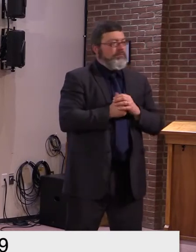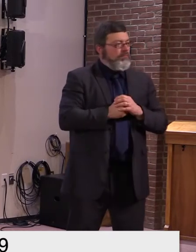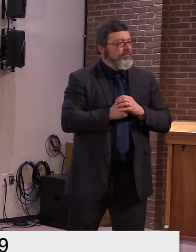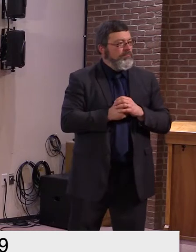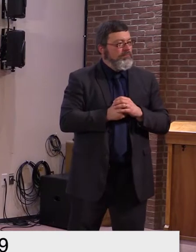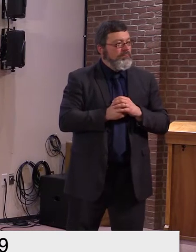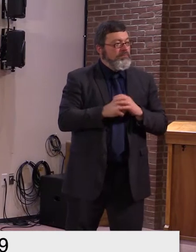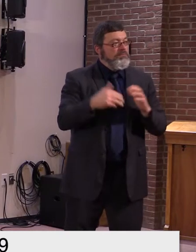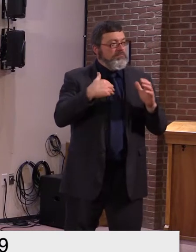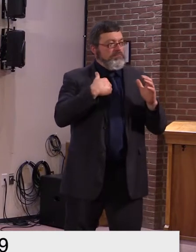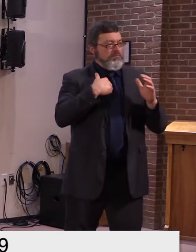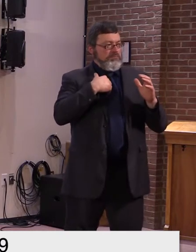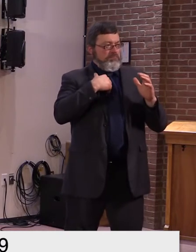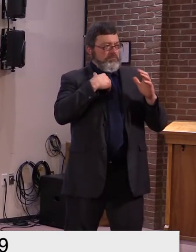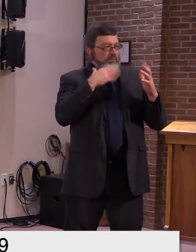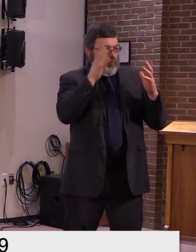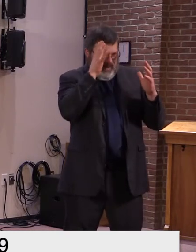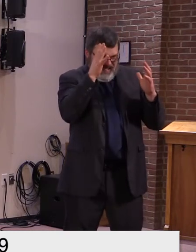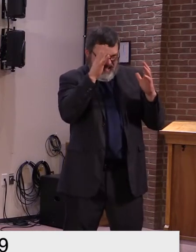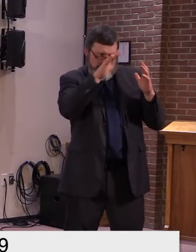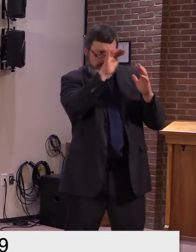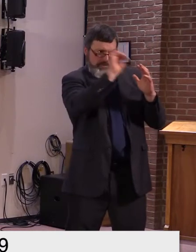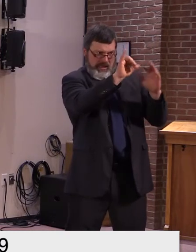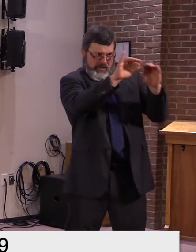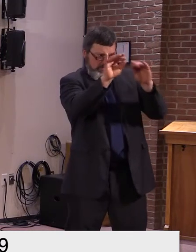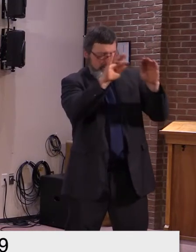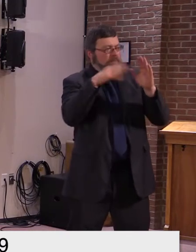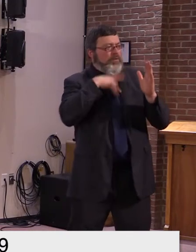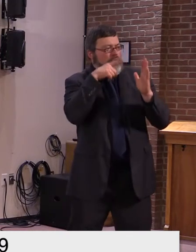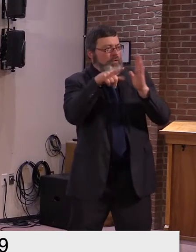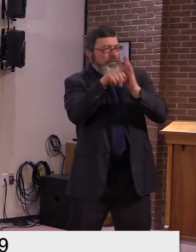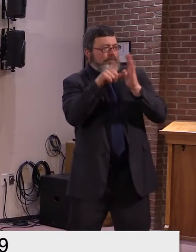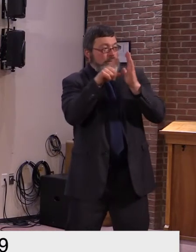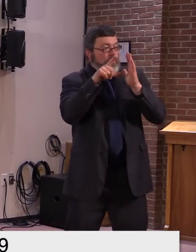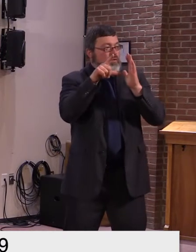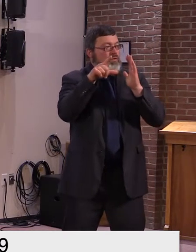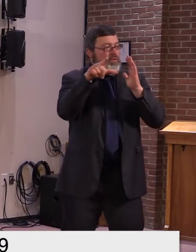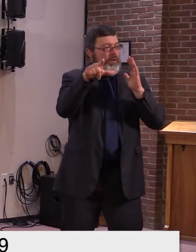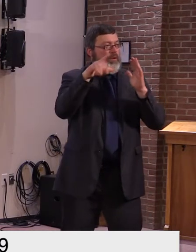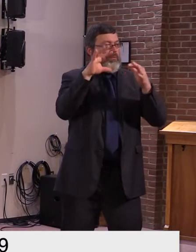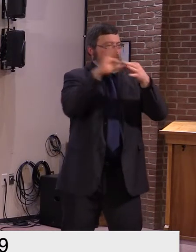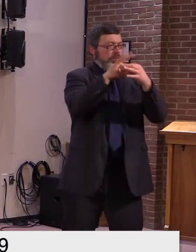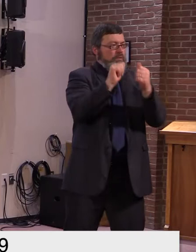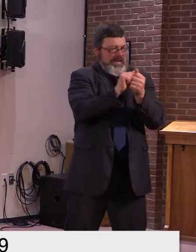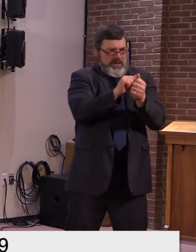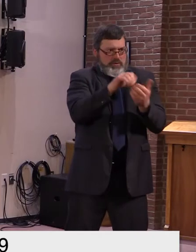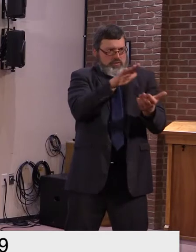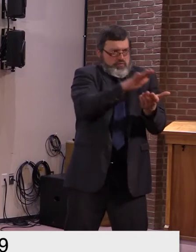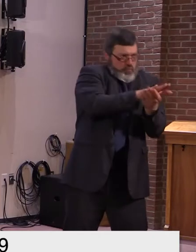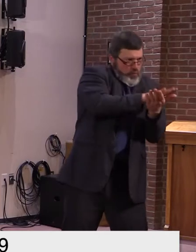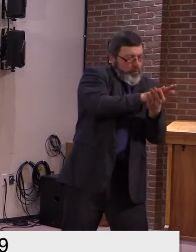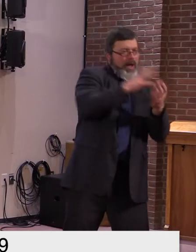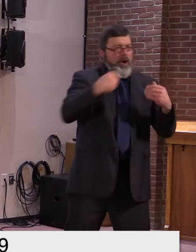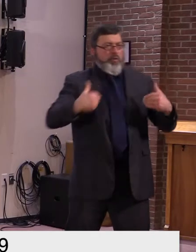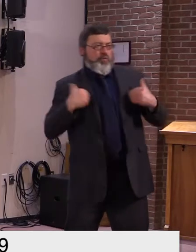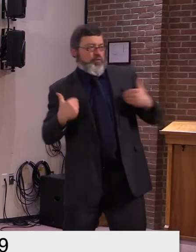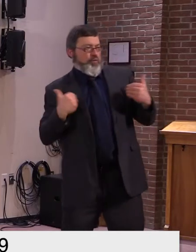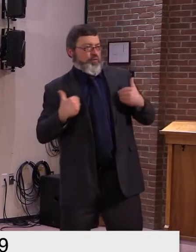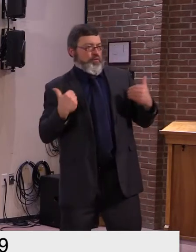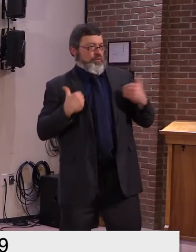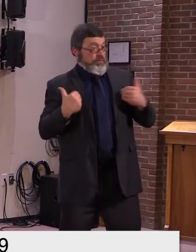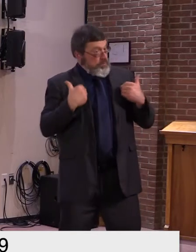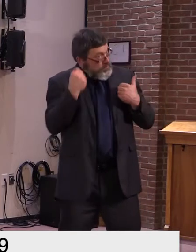beginning December 26th, school-based and youth recreational sports teams may begin practices